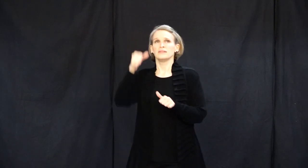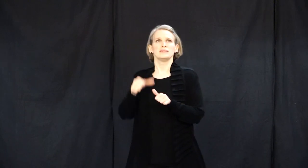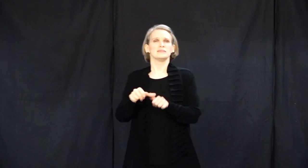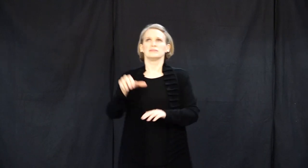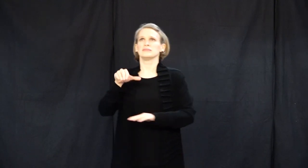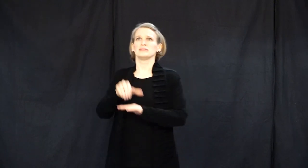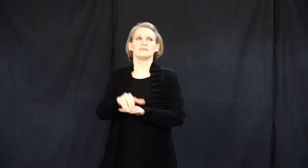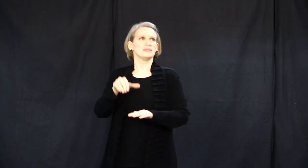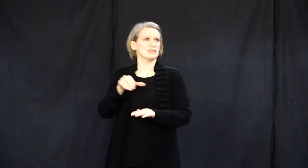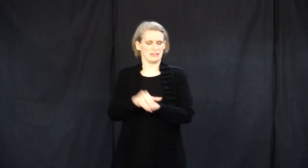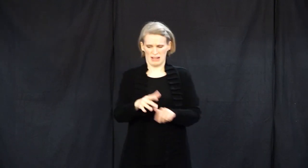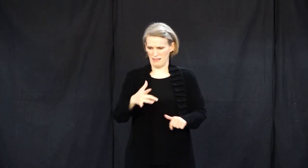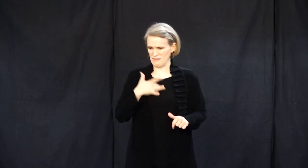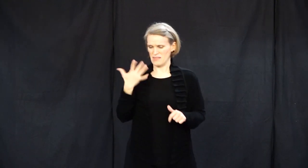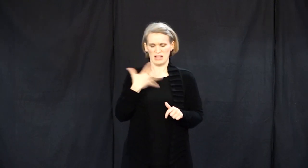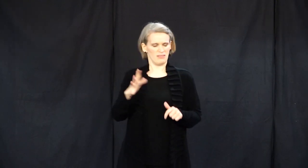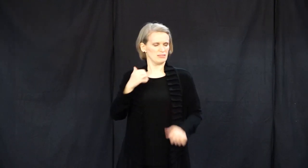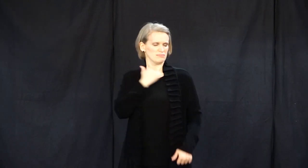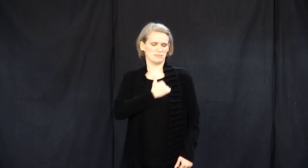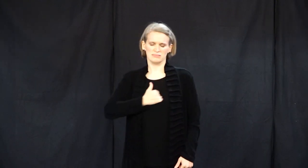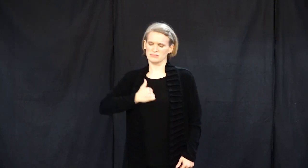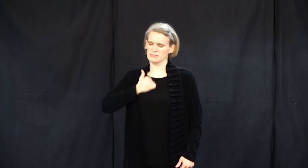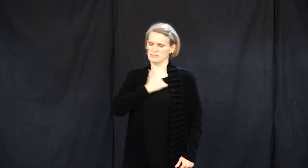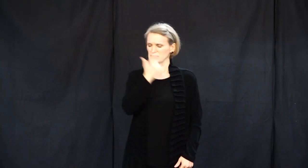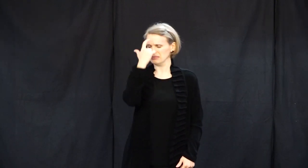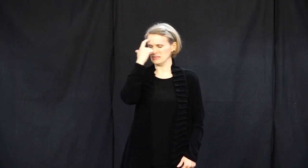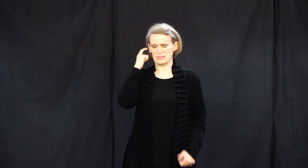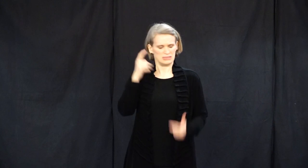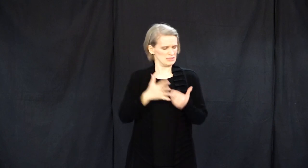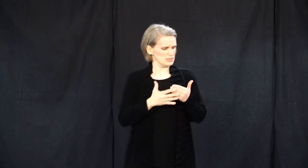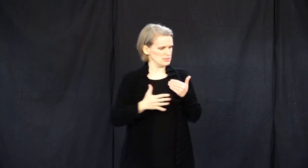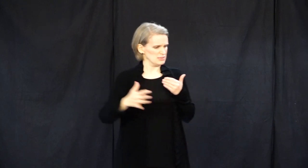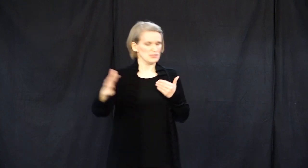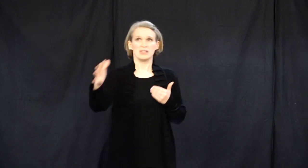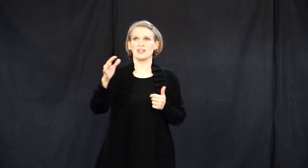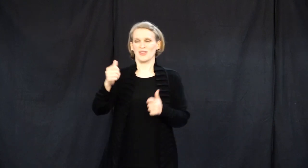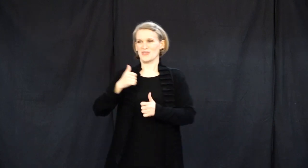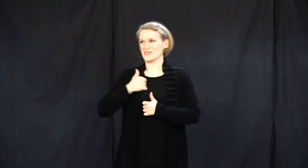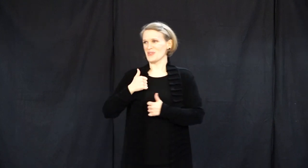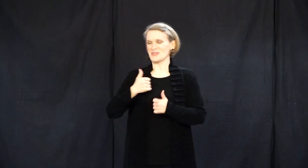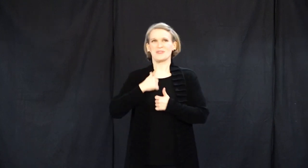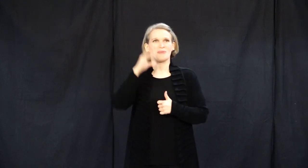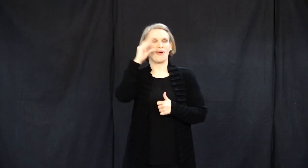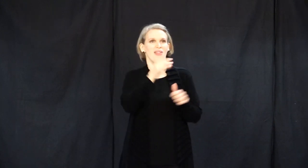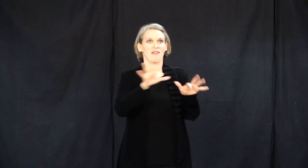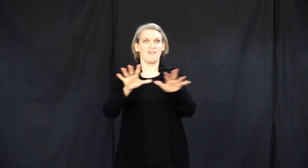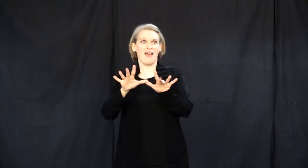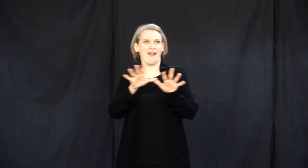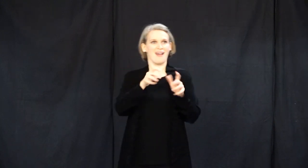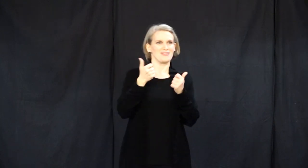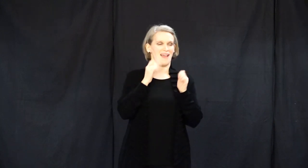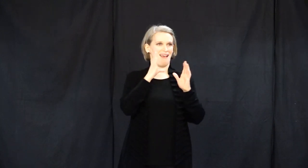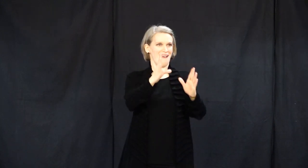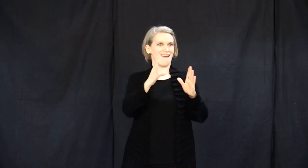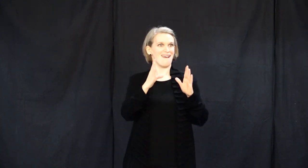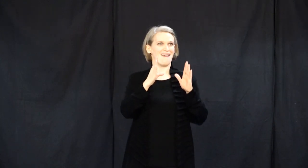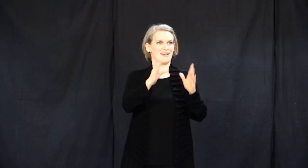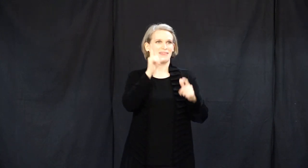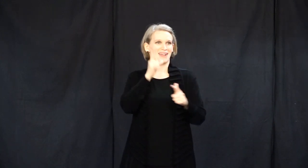I just might regret that night for the rest of my days. I remember those soldier boys tripping over themselves to win our praise. I remember that dream